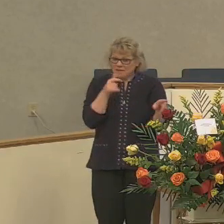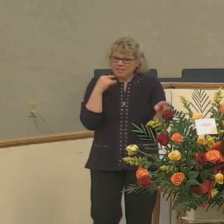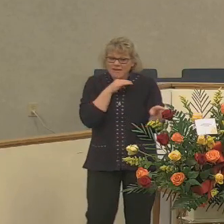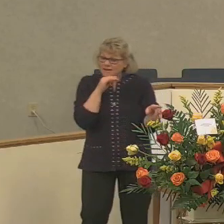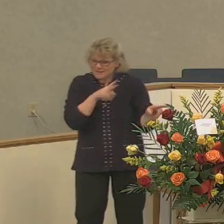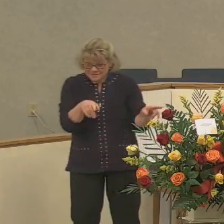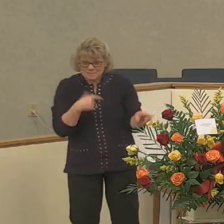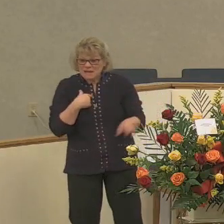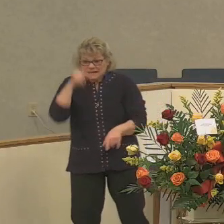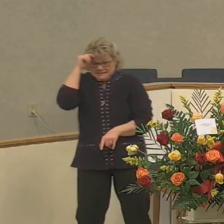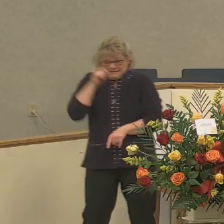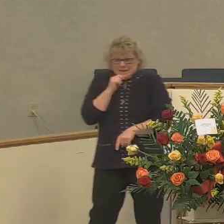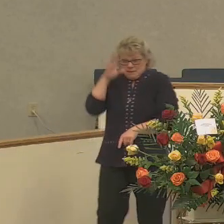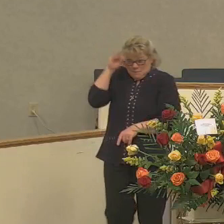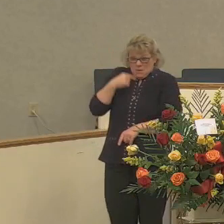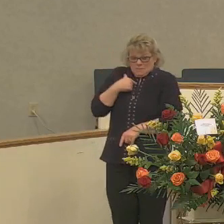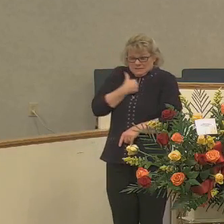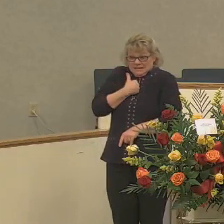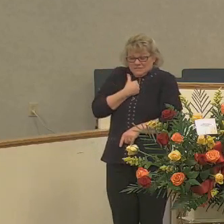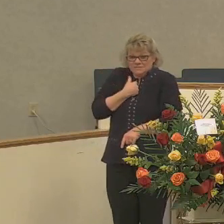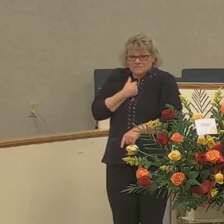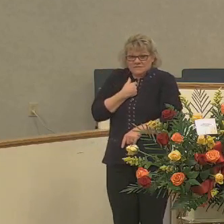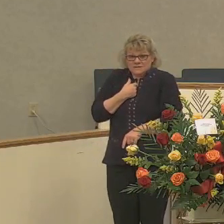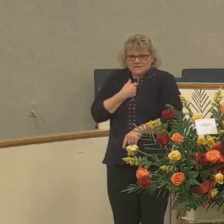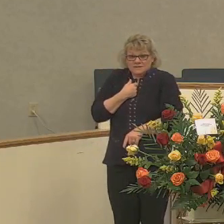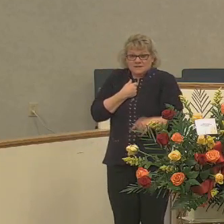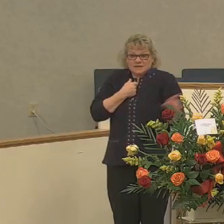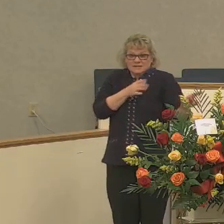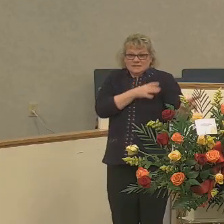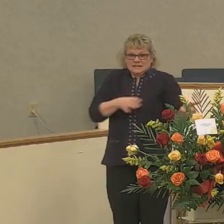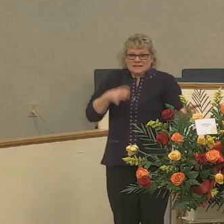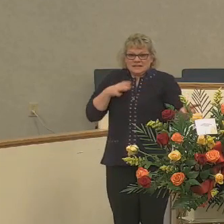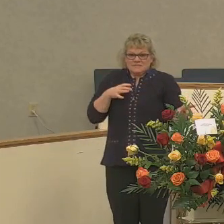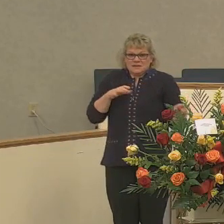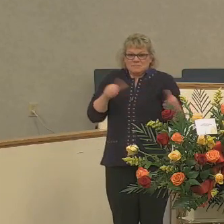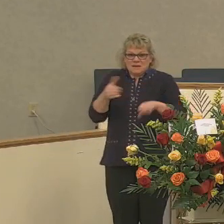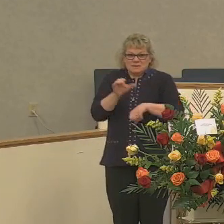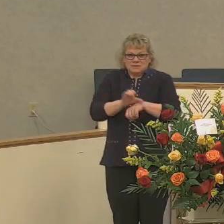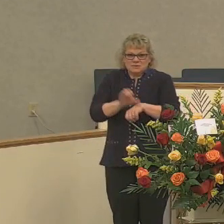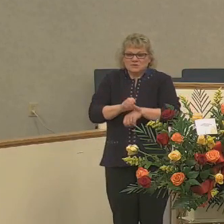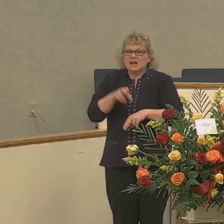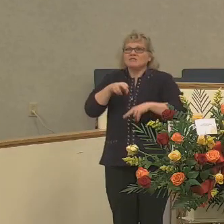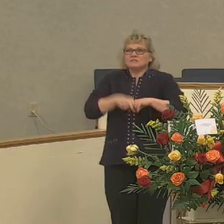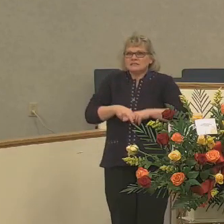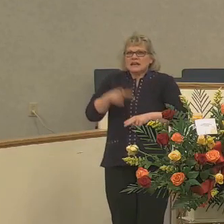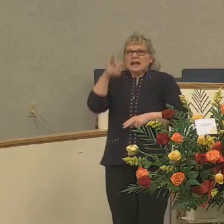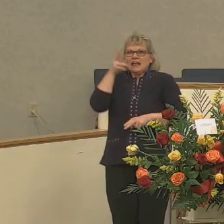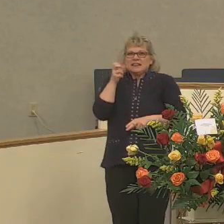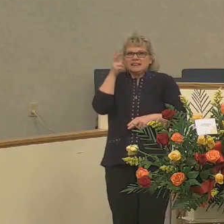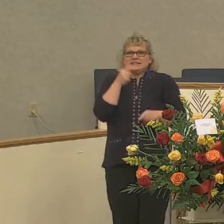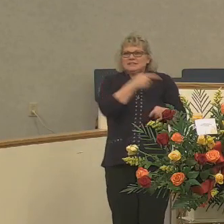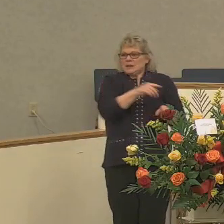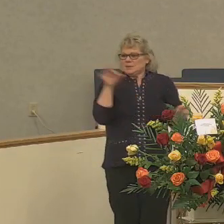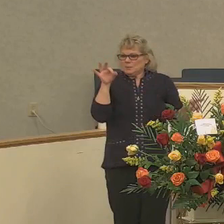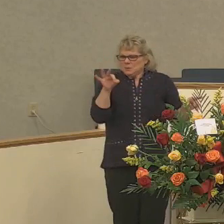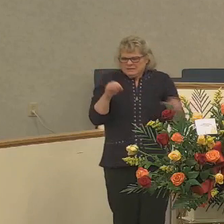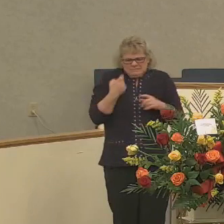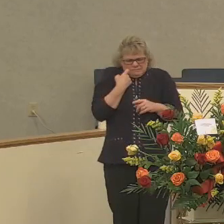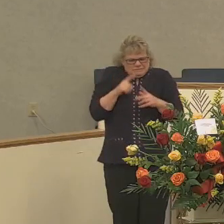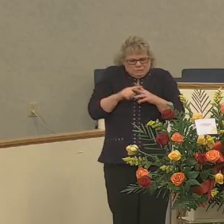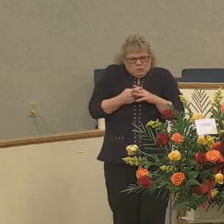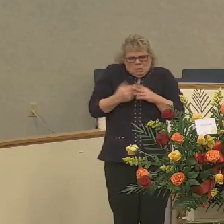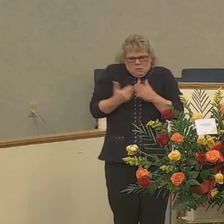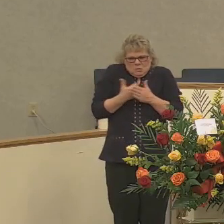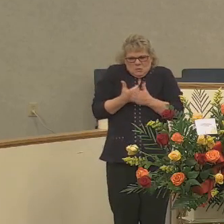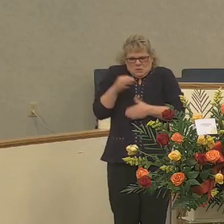lying. As a teenage boy, okay, when he was at Cleveland Baptist Church, I would sit and I would listen to him preach. He just started. Okay,